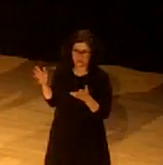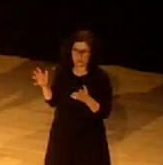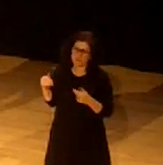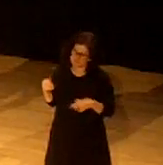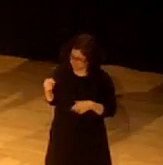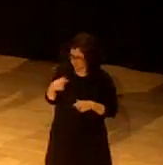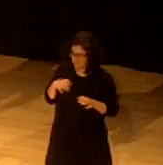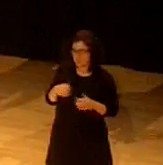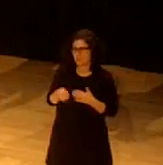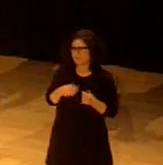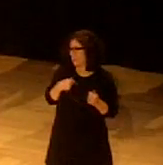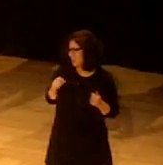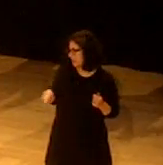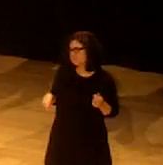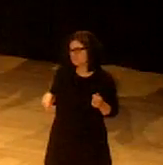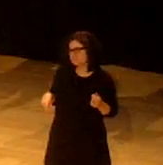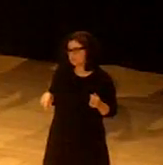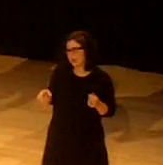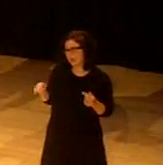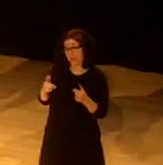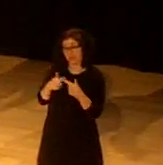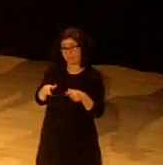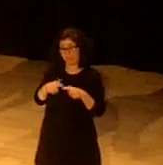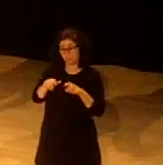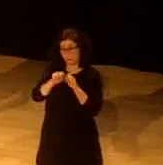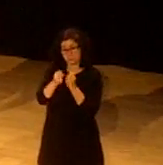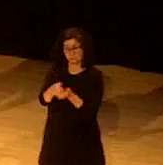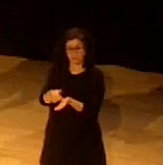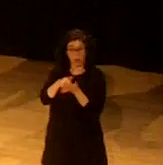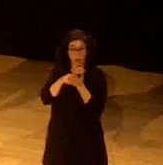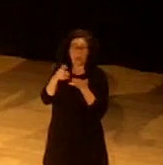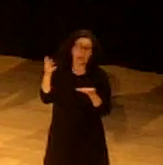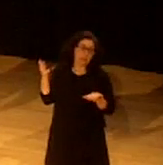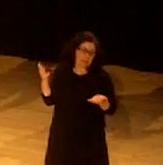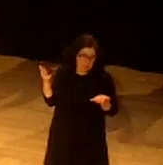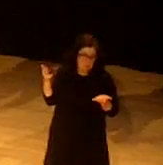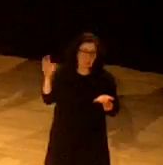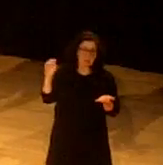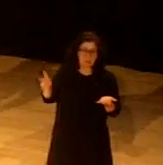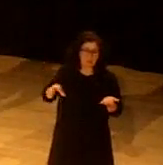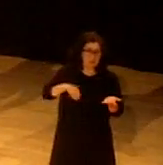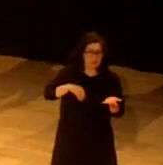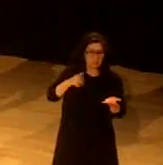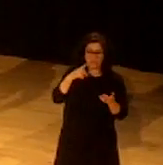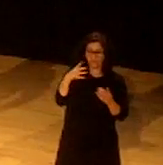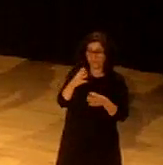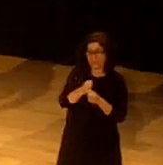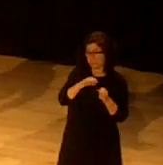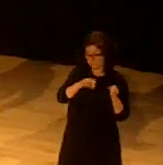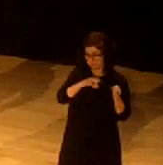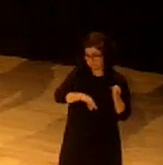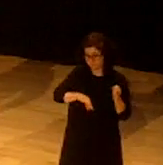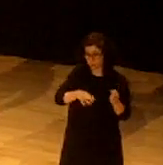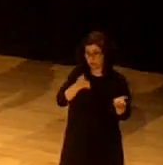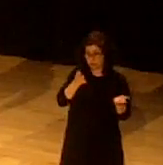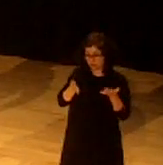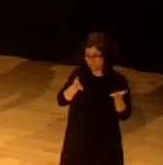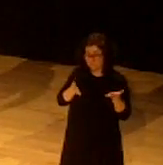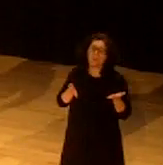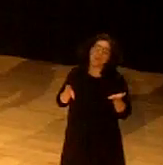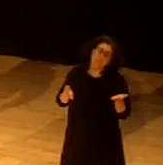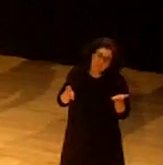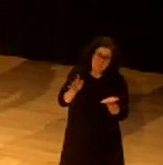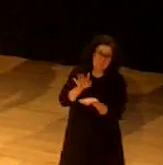you do what you got to do, because that's the language that our society speaks. That's like, if you want to get services in this world, you need to be able to